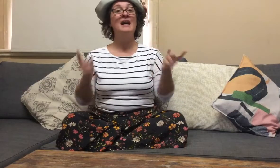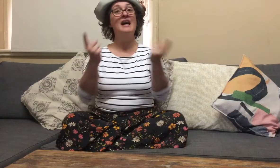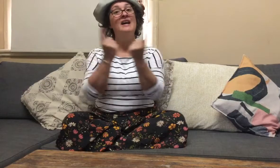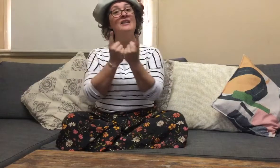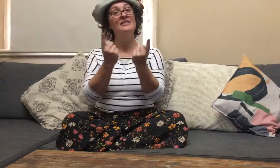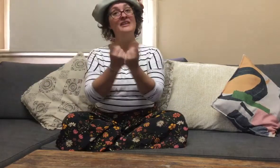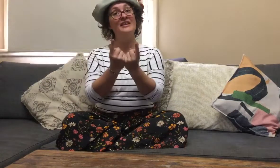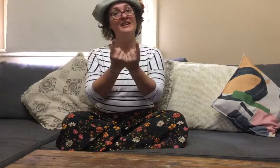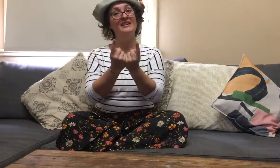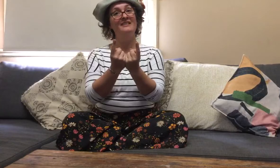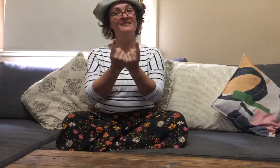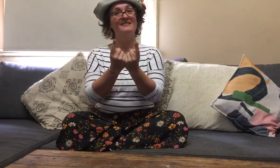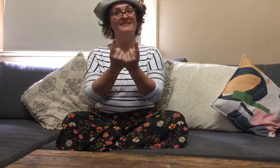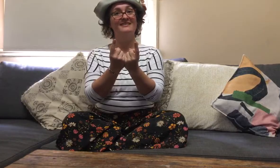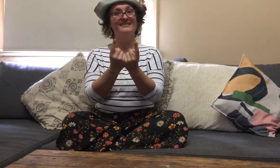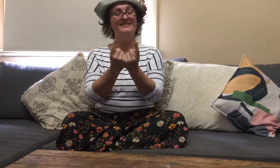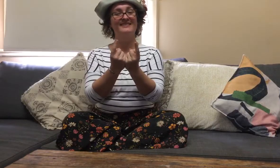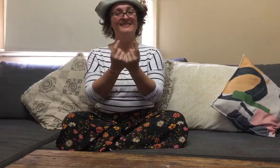about a thing,